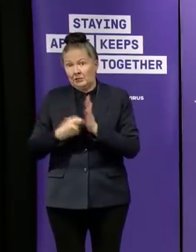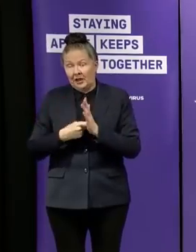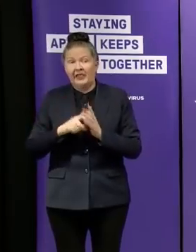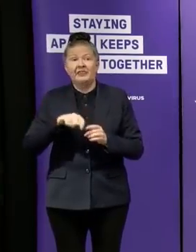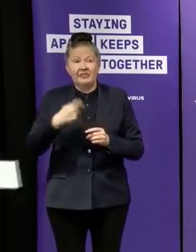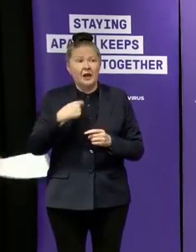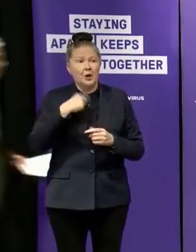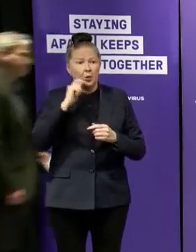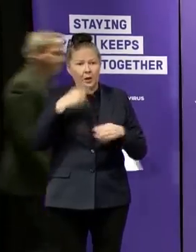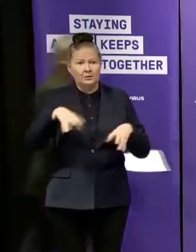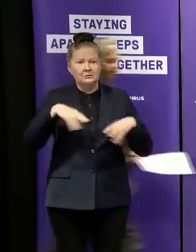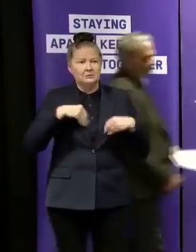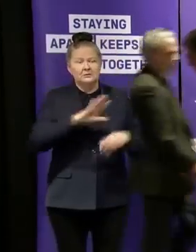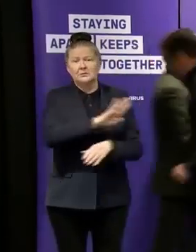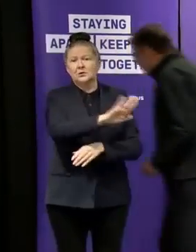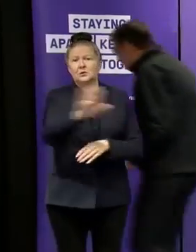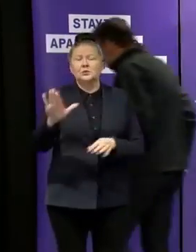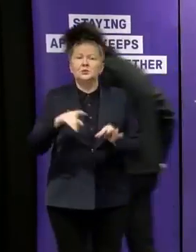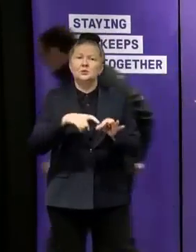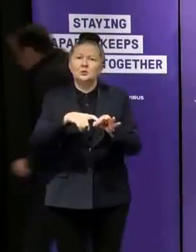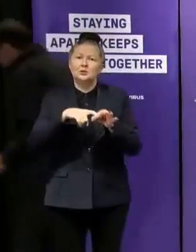questions.